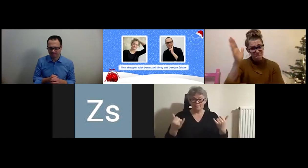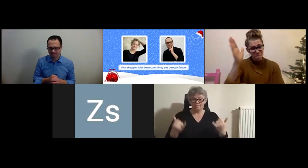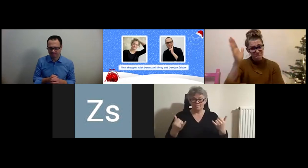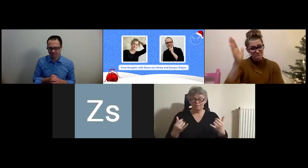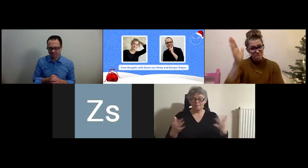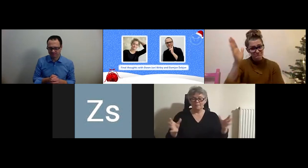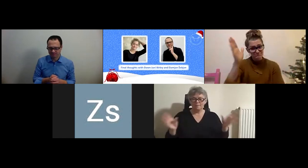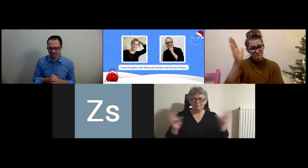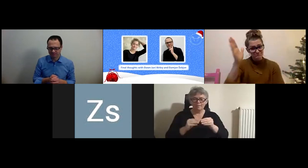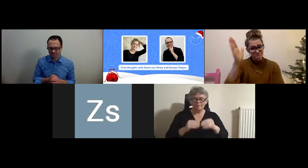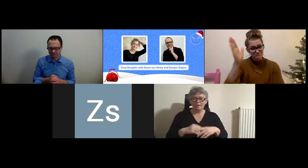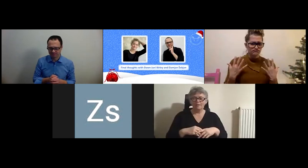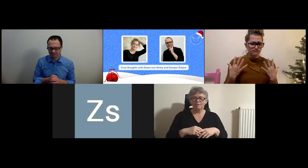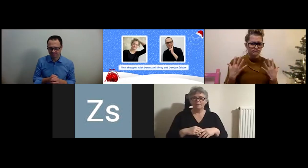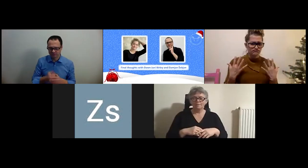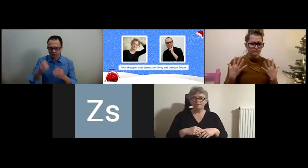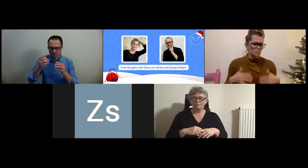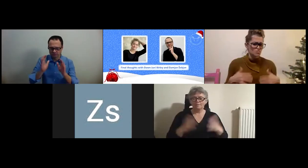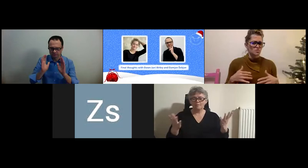till today, what a difference.